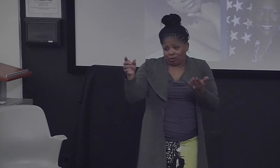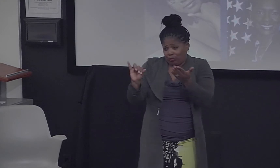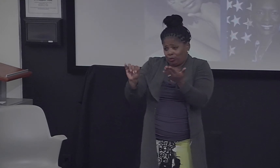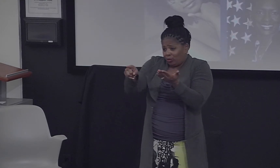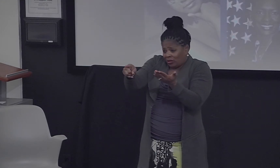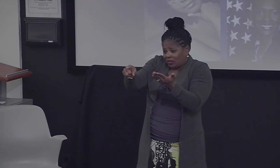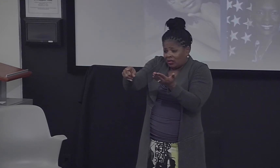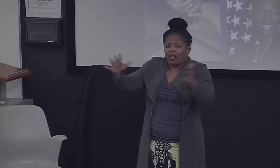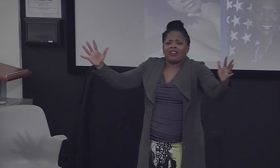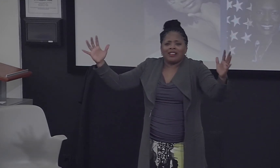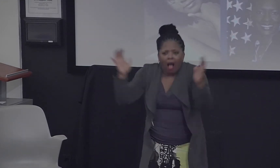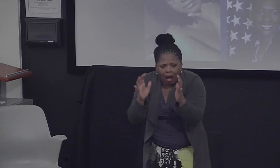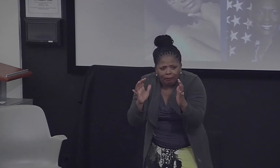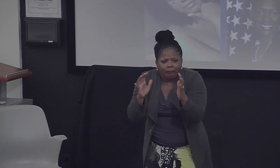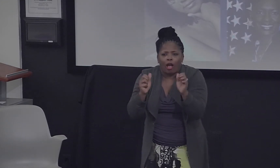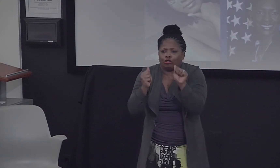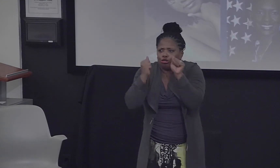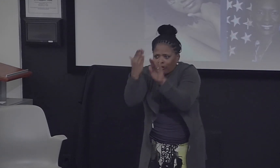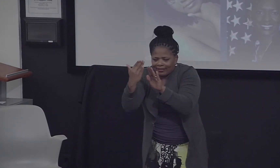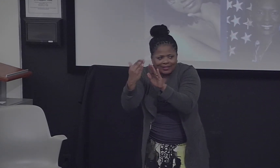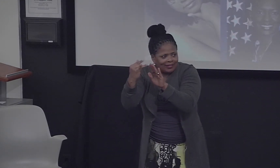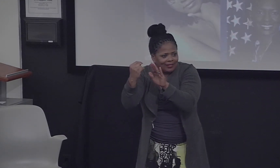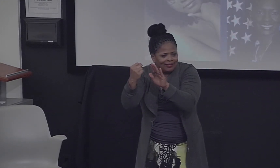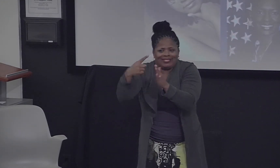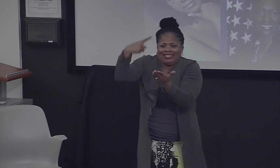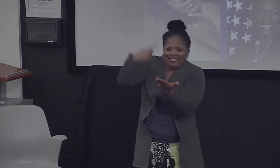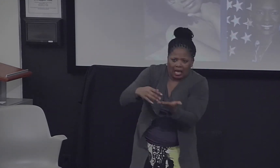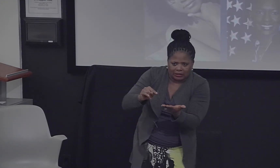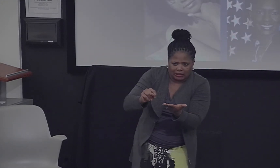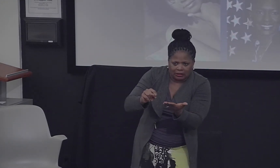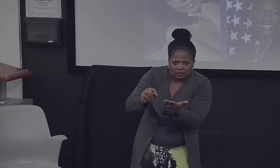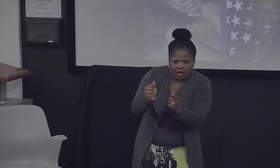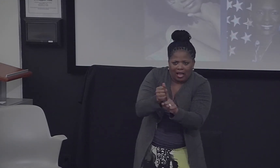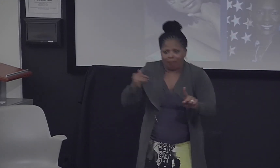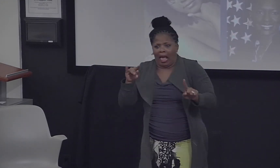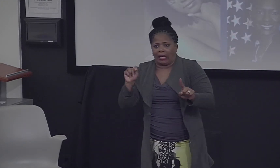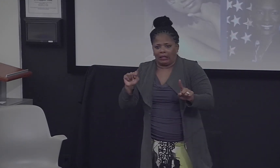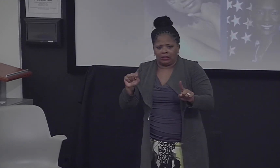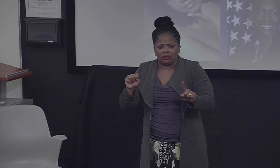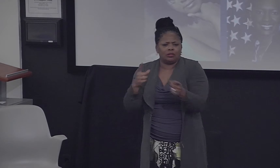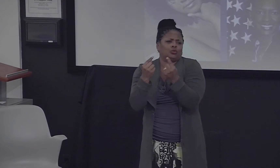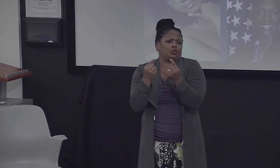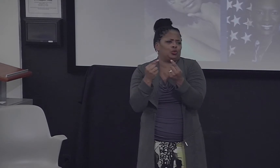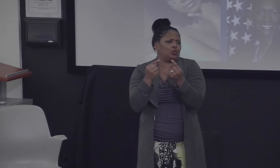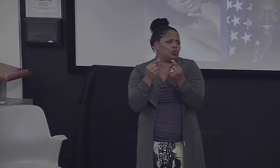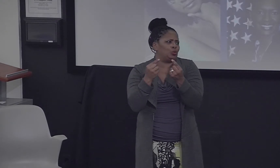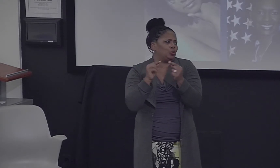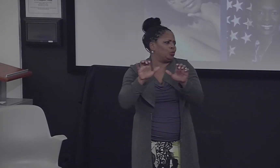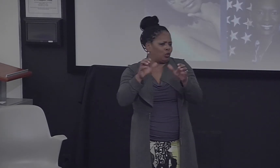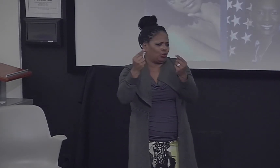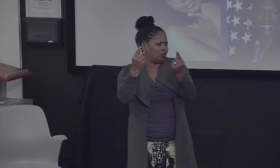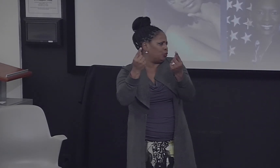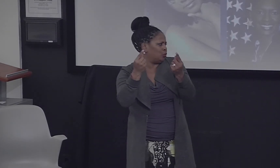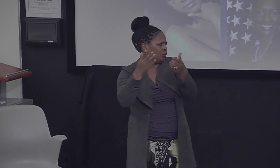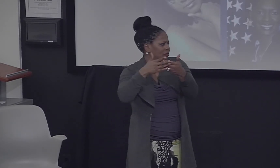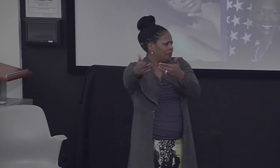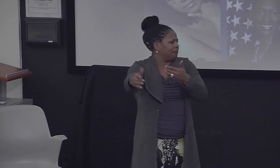Dr. Risa Shaw here. She has things coming together, discussing it unpacking it, finding out what's emerging in some of